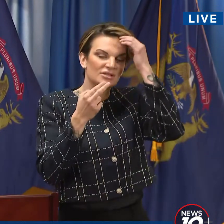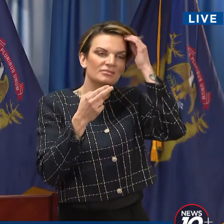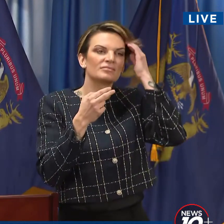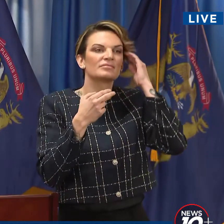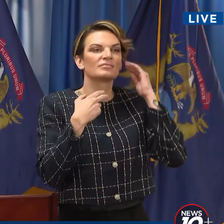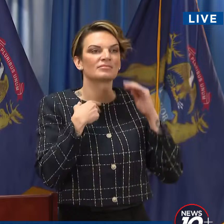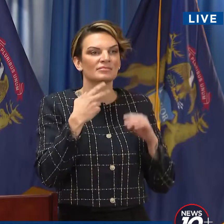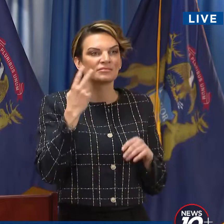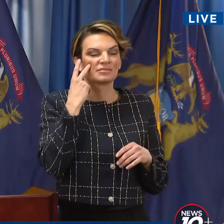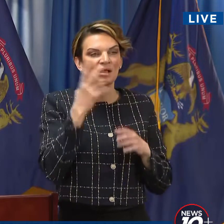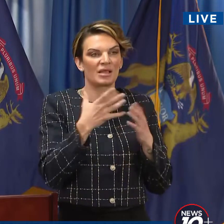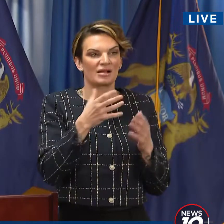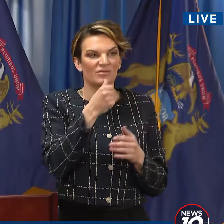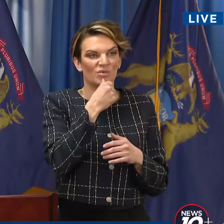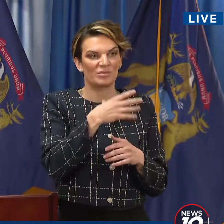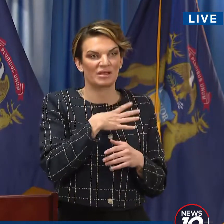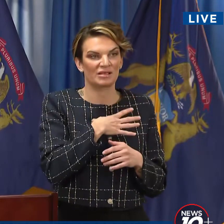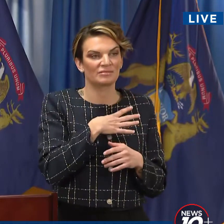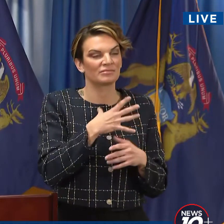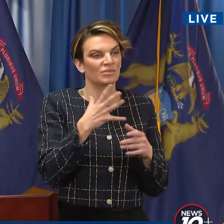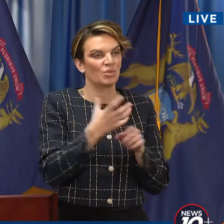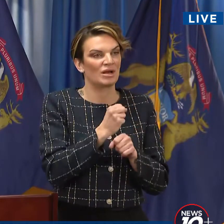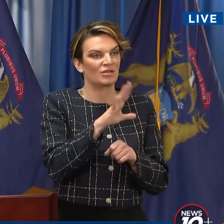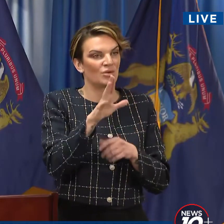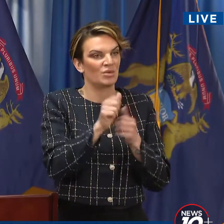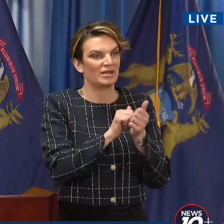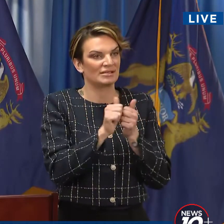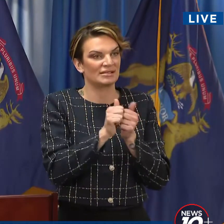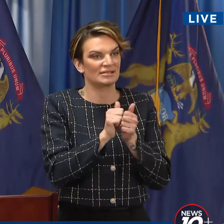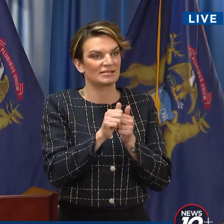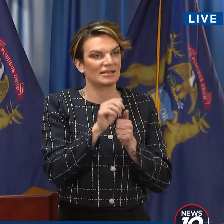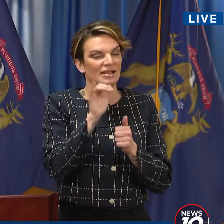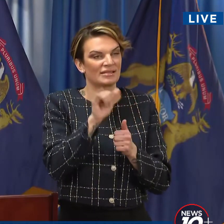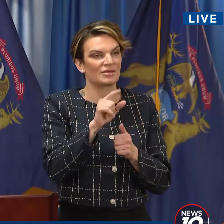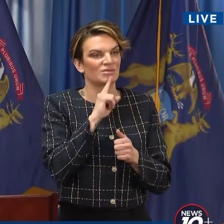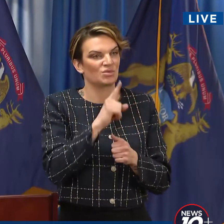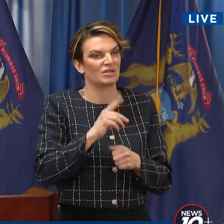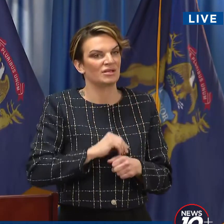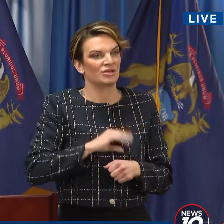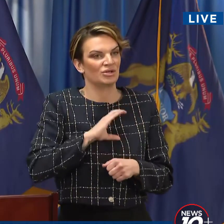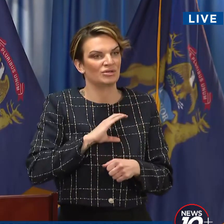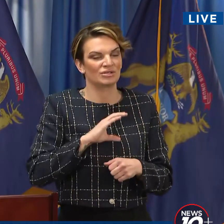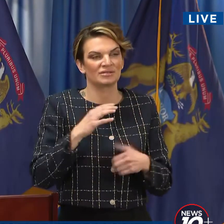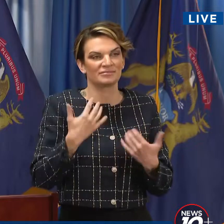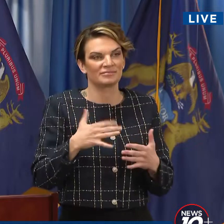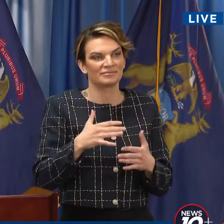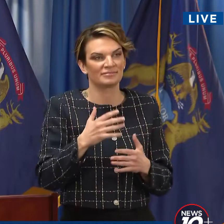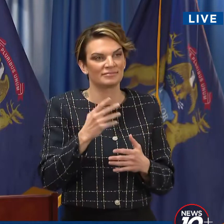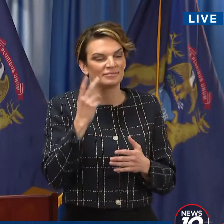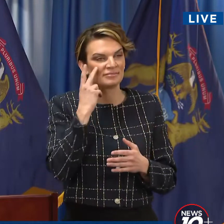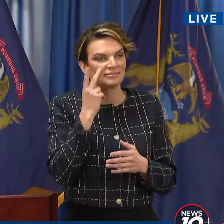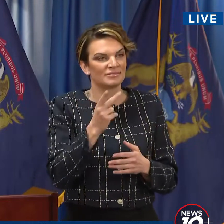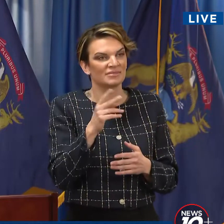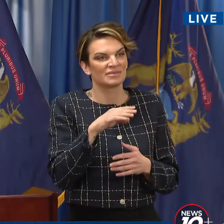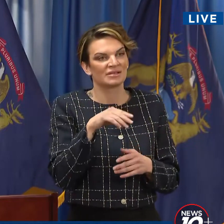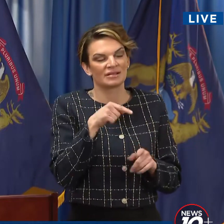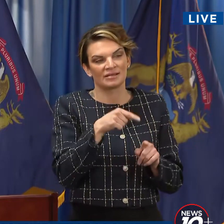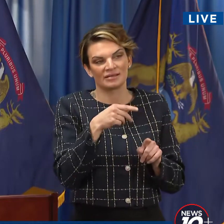is a lot of women winning their races, and that was really encouraging. Certainly seeing Hillary